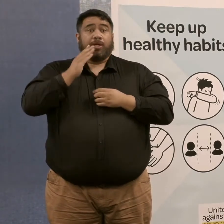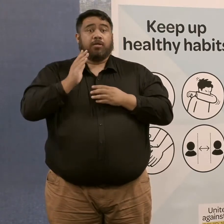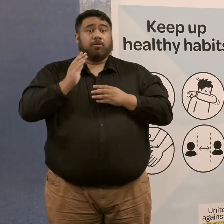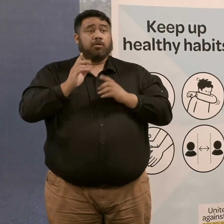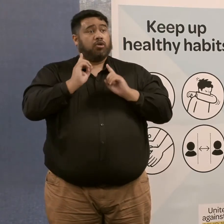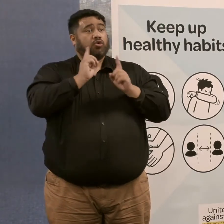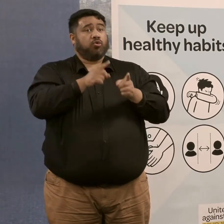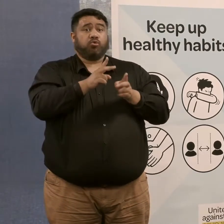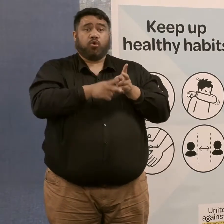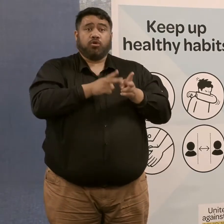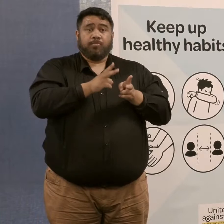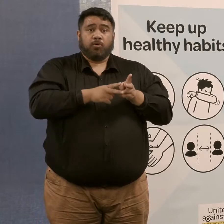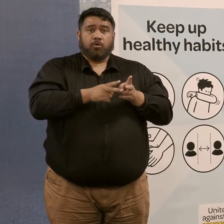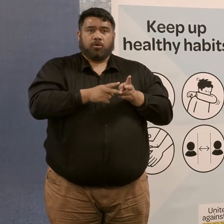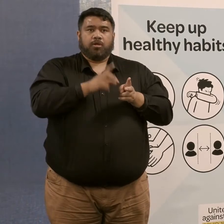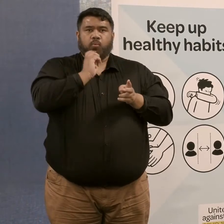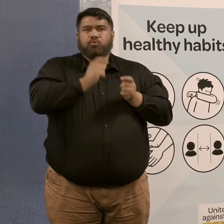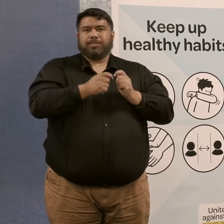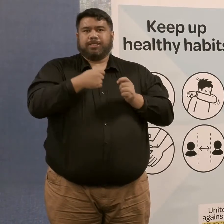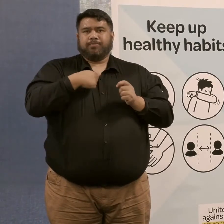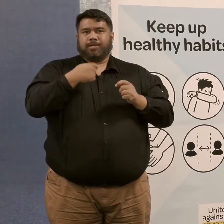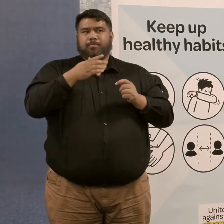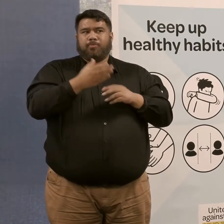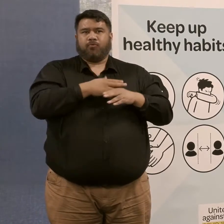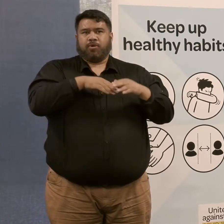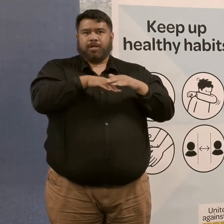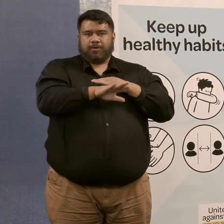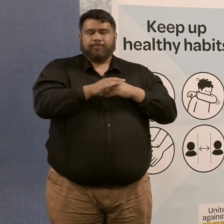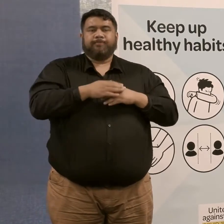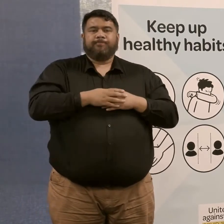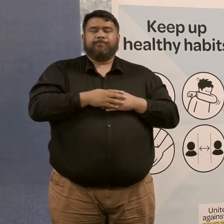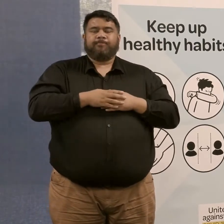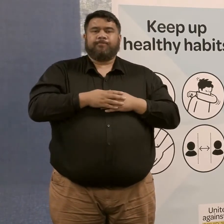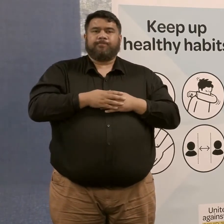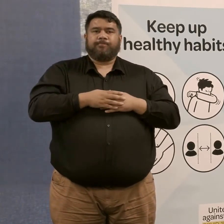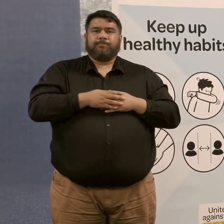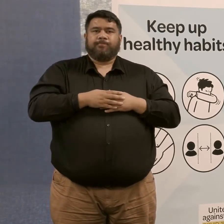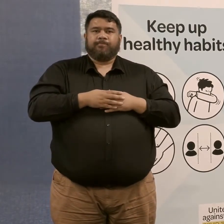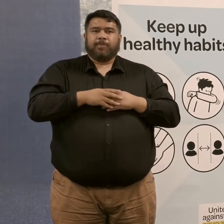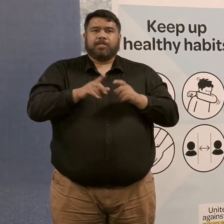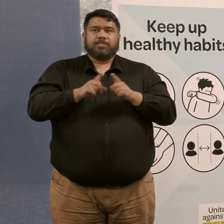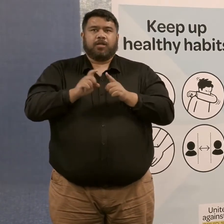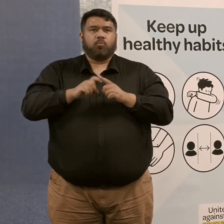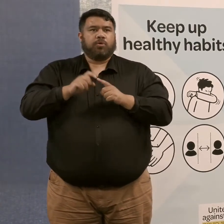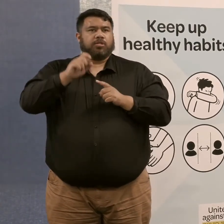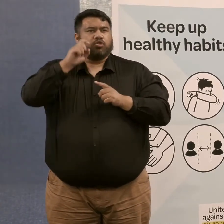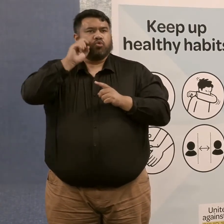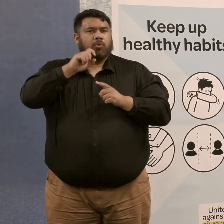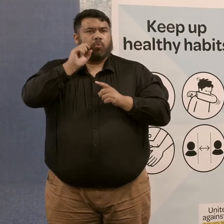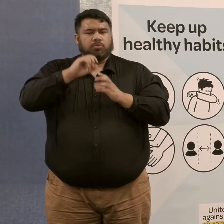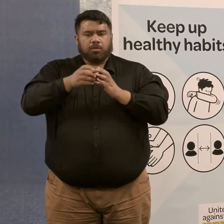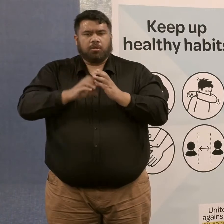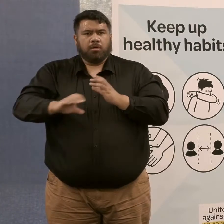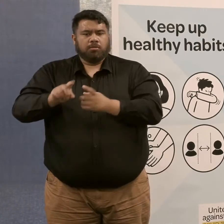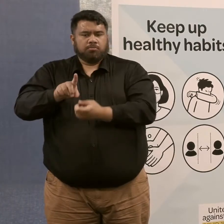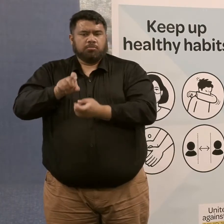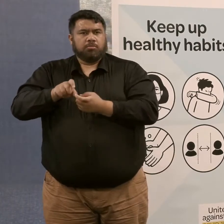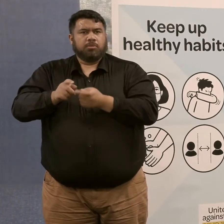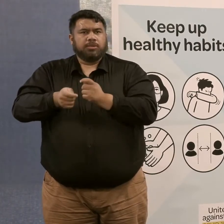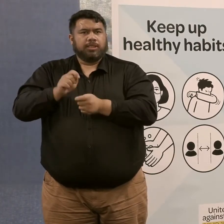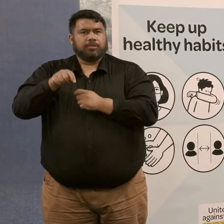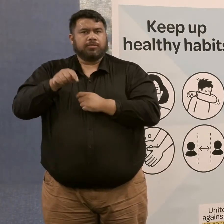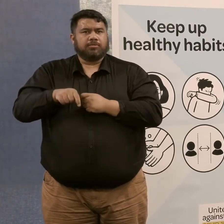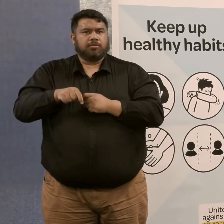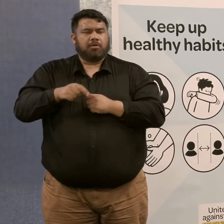reason, going into hospital gets tested, and that's staying steady, as is the wastewater testing. So some of that apparent increase